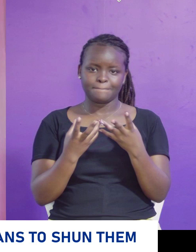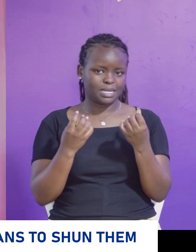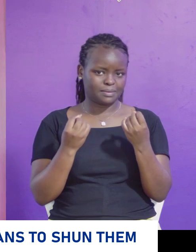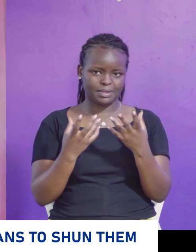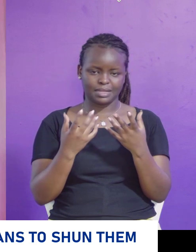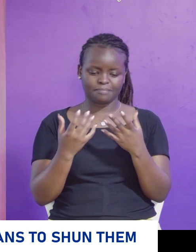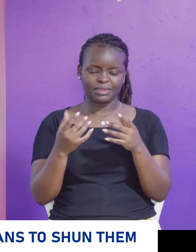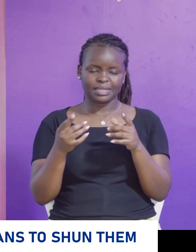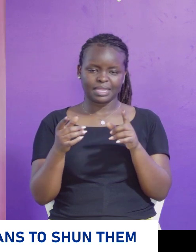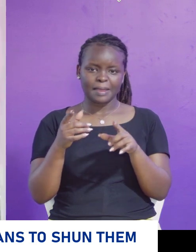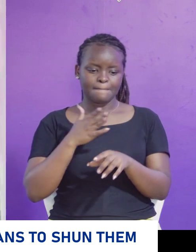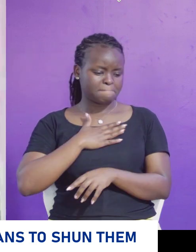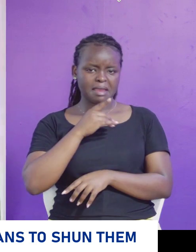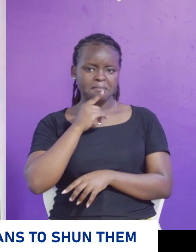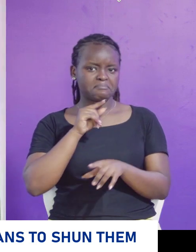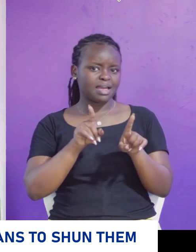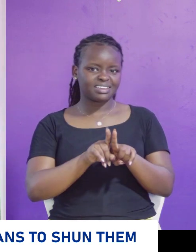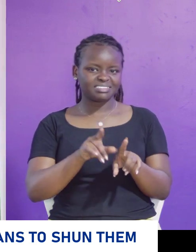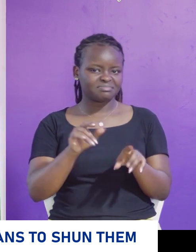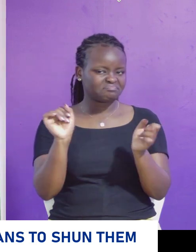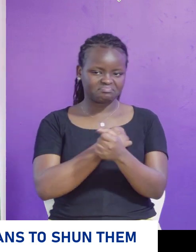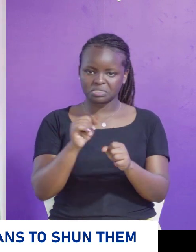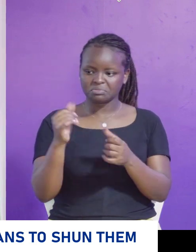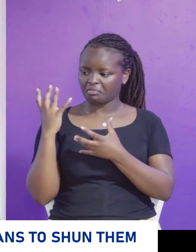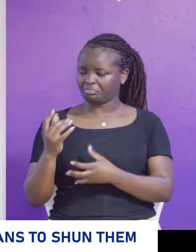own brothers could not. Our big lesson